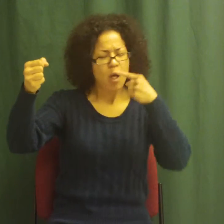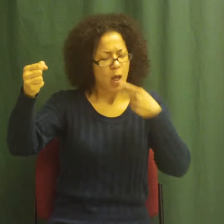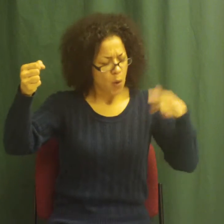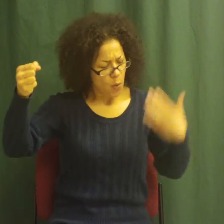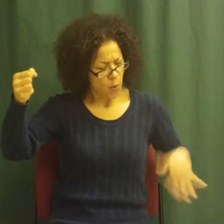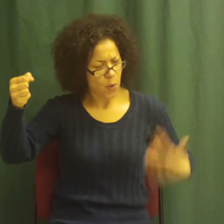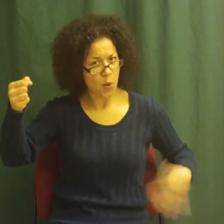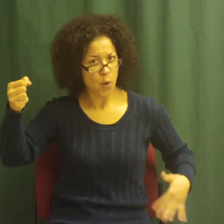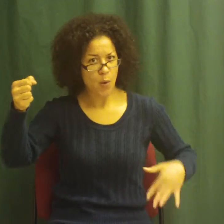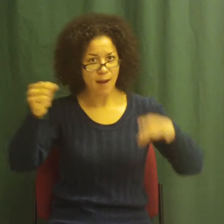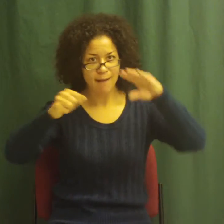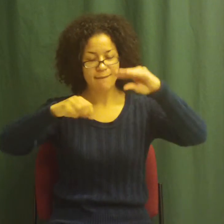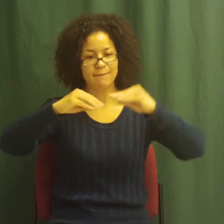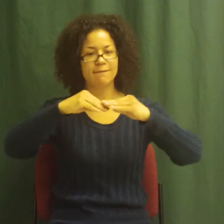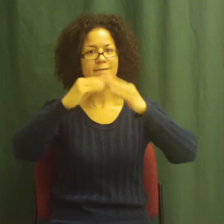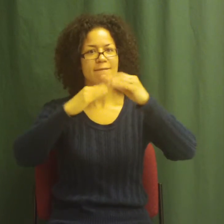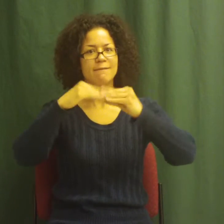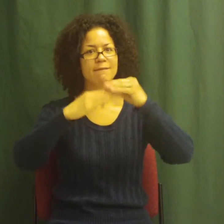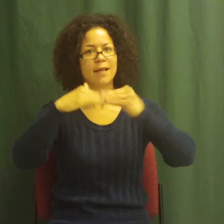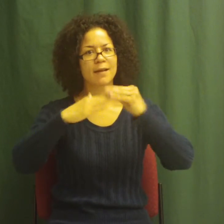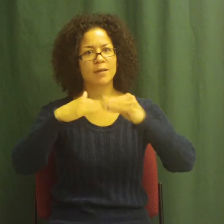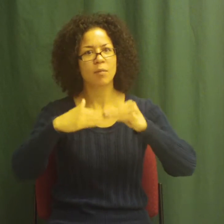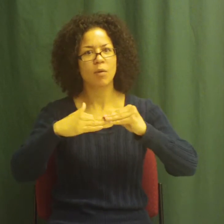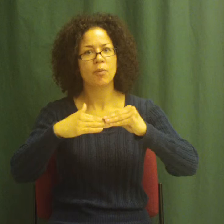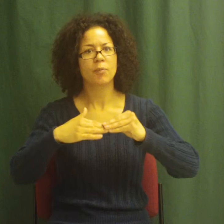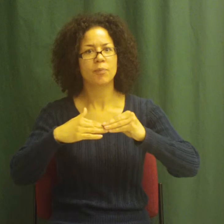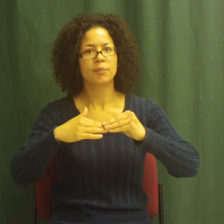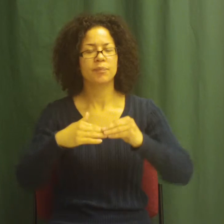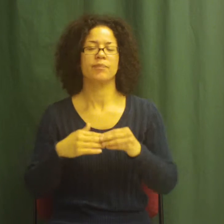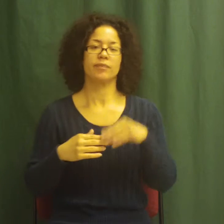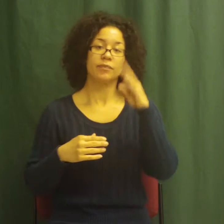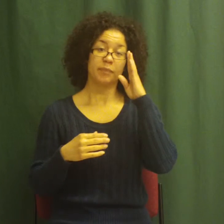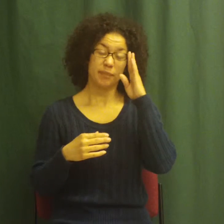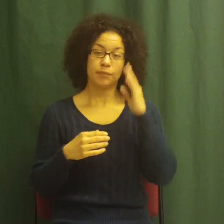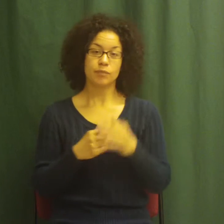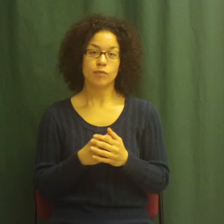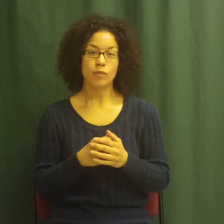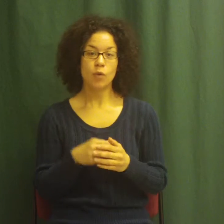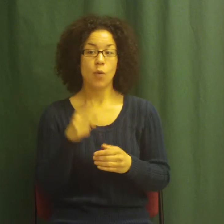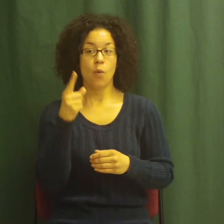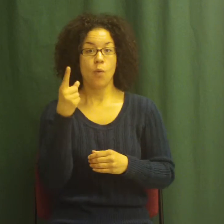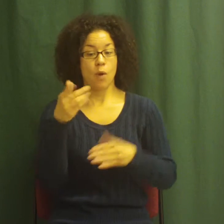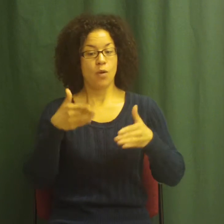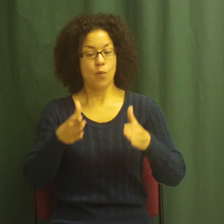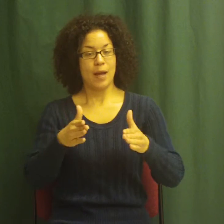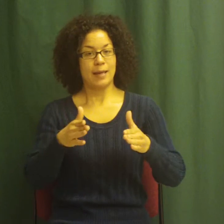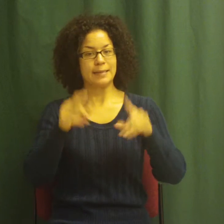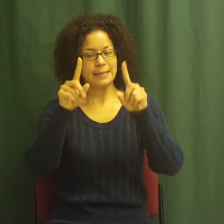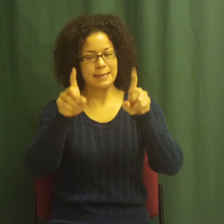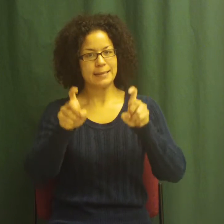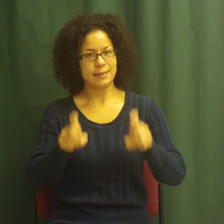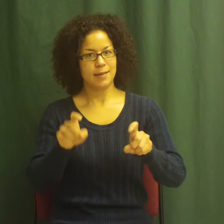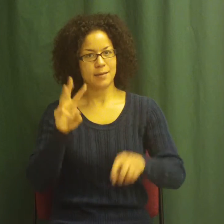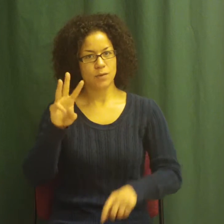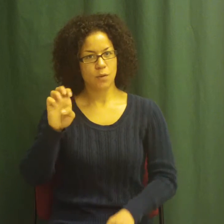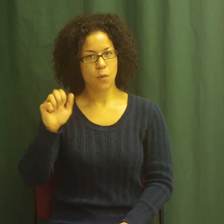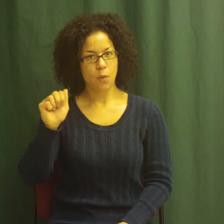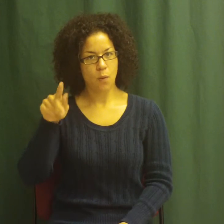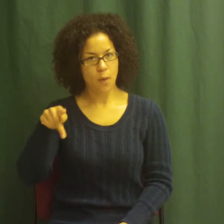According to Viking sagas, one method of testing these weapons was to place the sword hilt